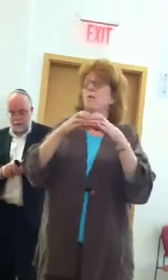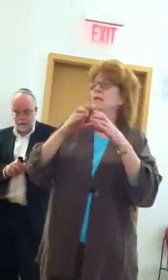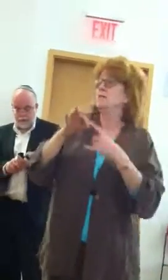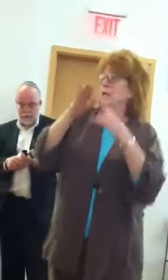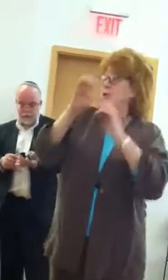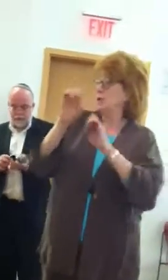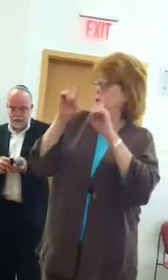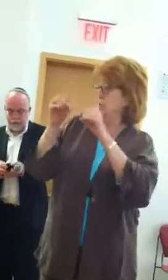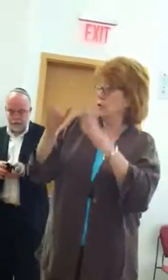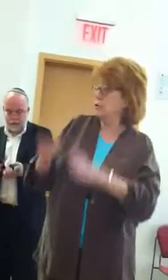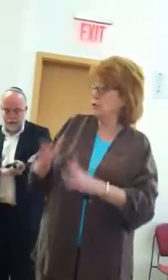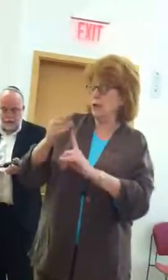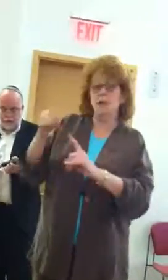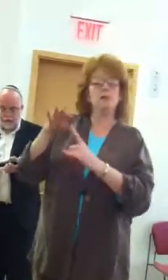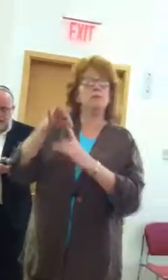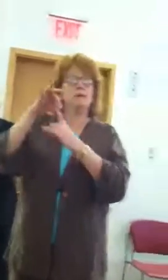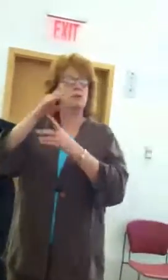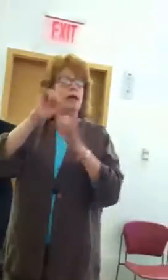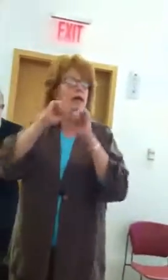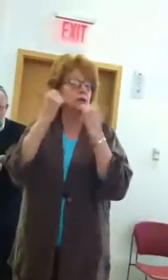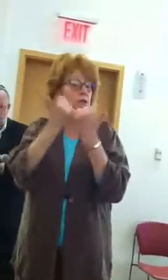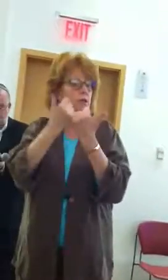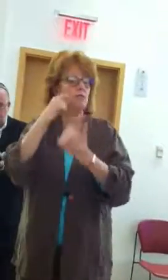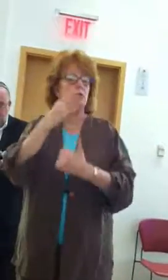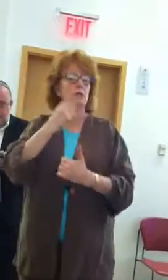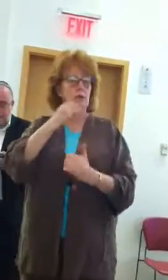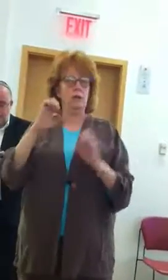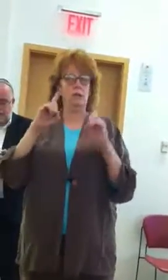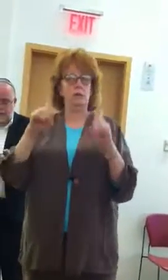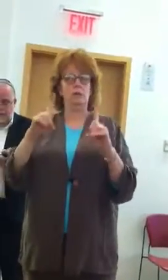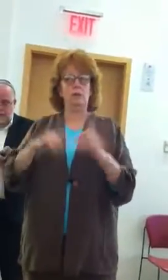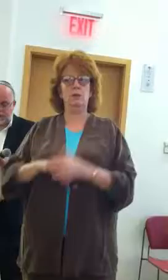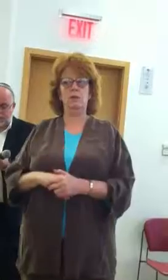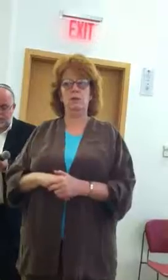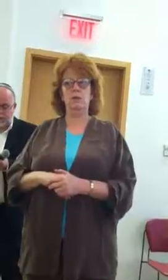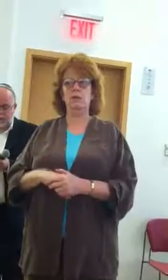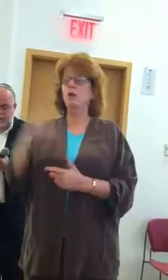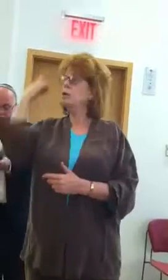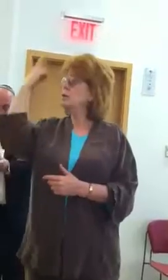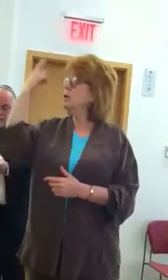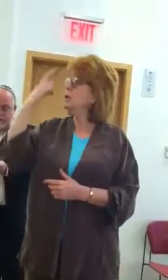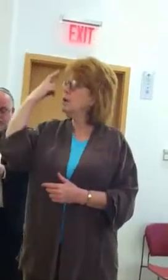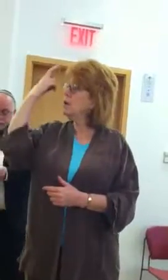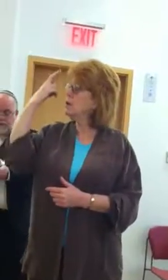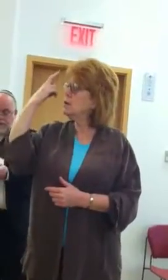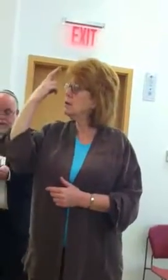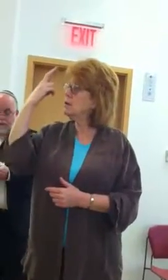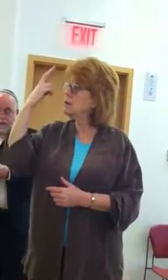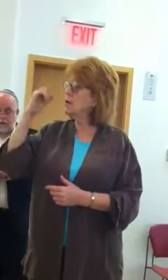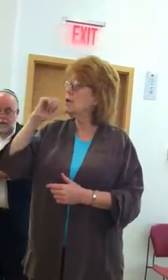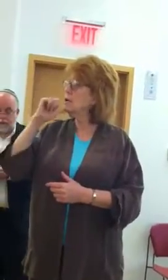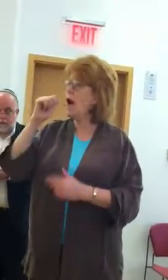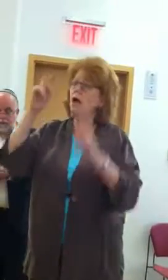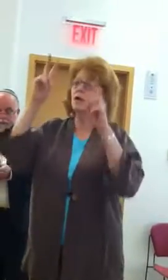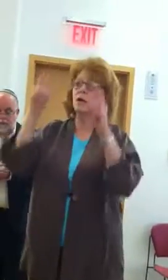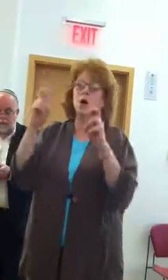and central agencies for Jewish education. We realized there wasn't a one-stop shop for